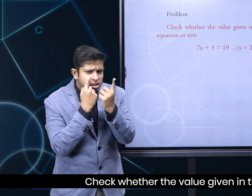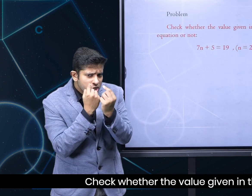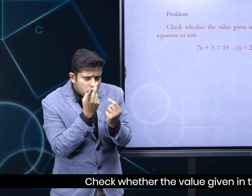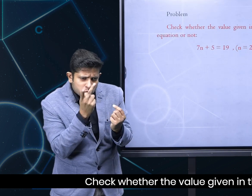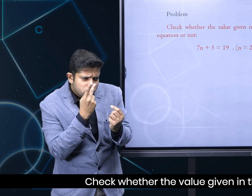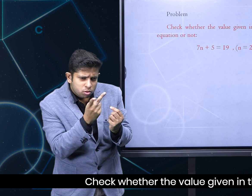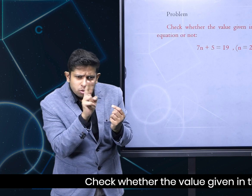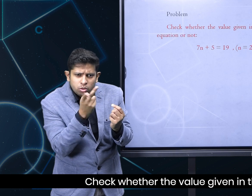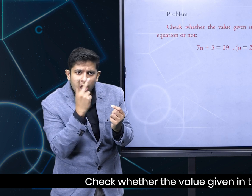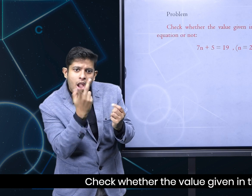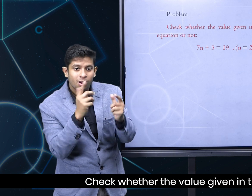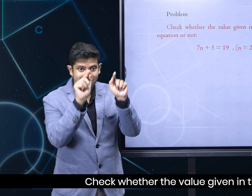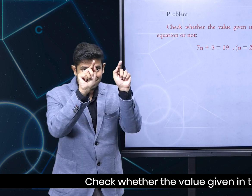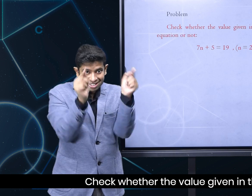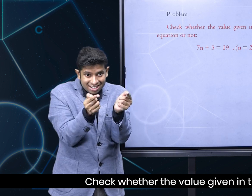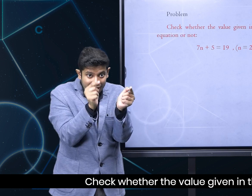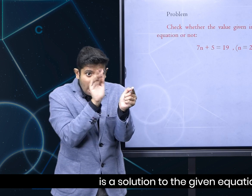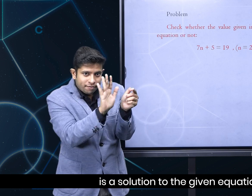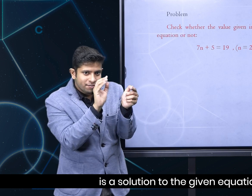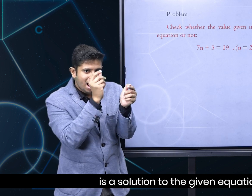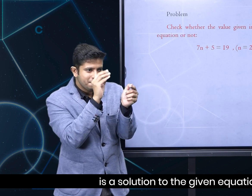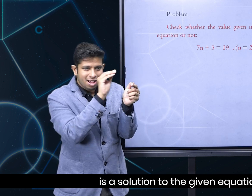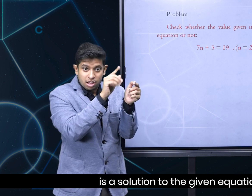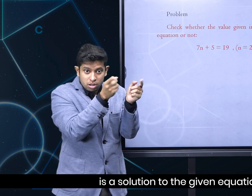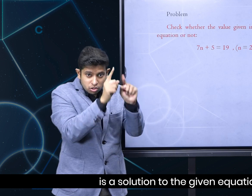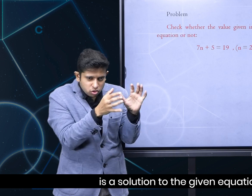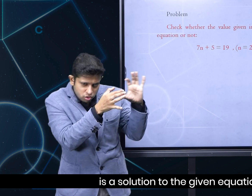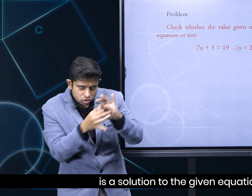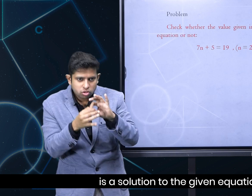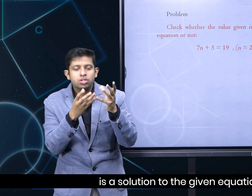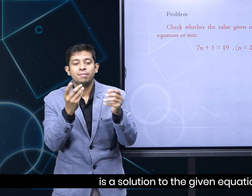Check whether the value given in the brackets is a solution to the given equation or not.